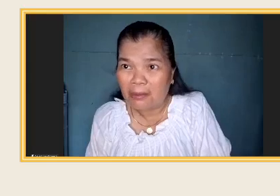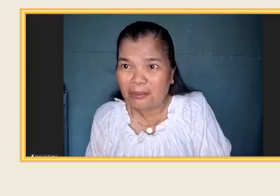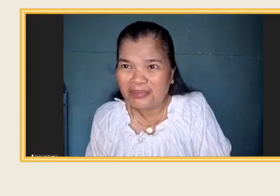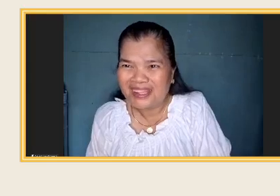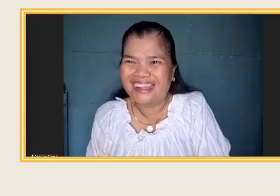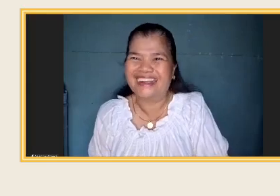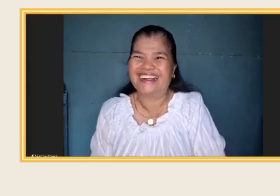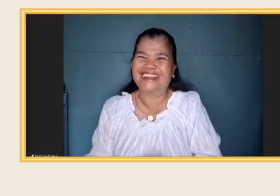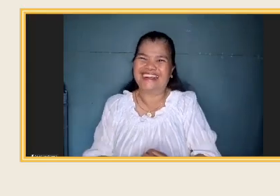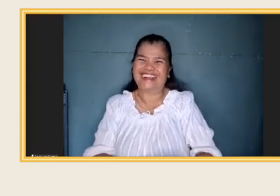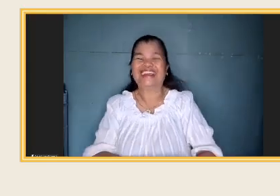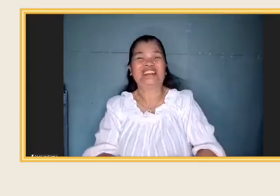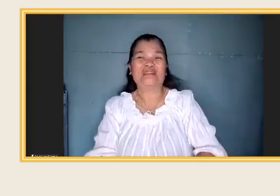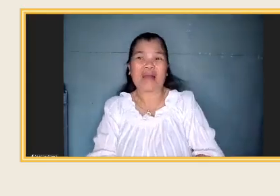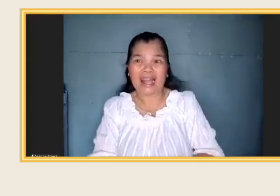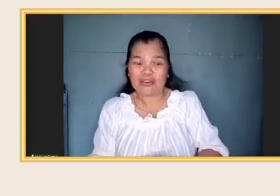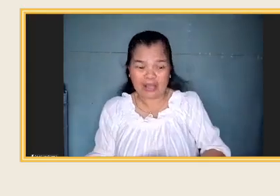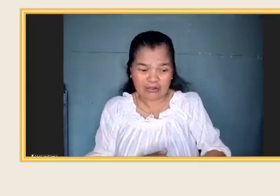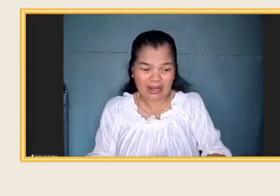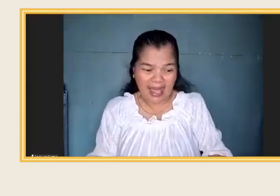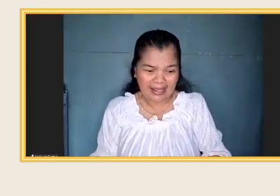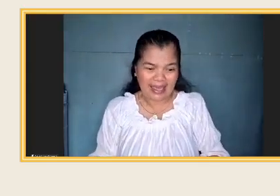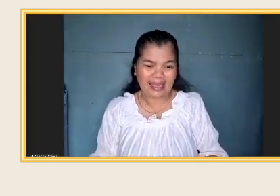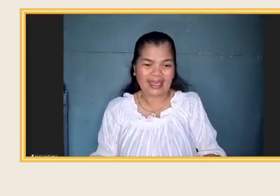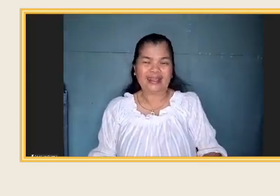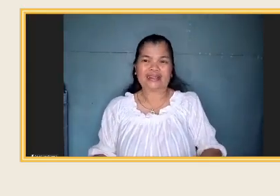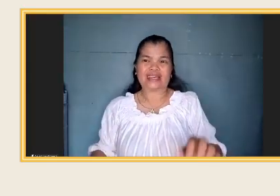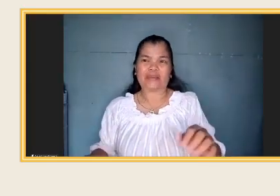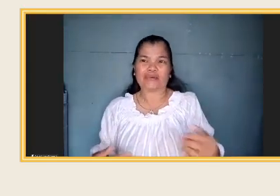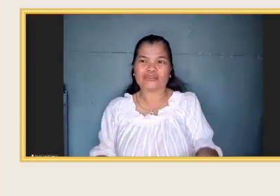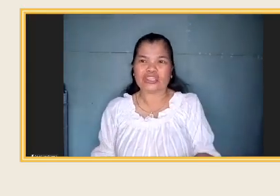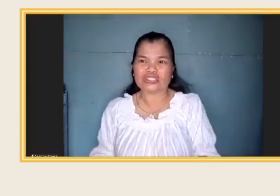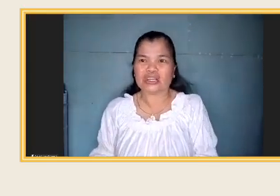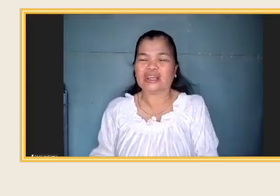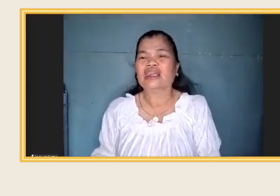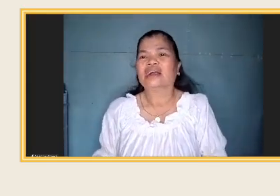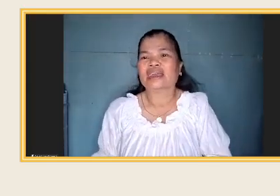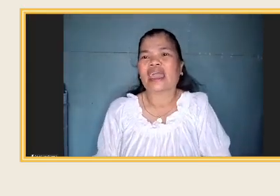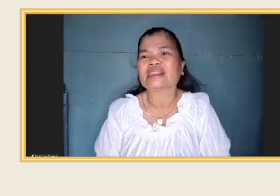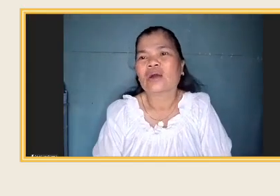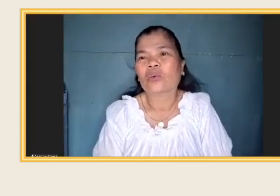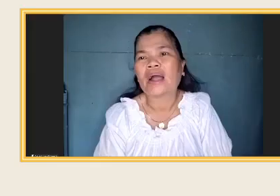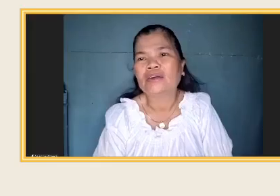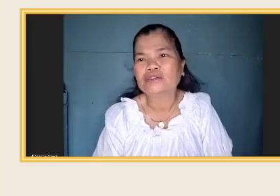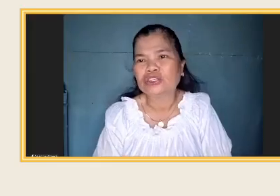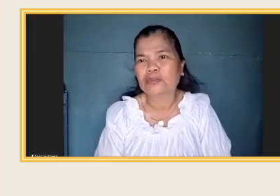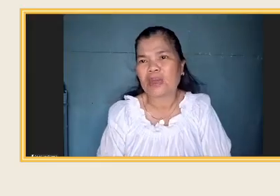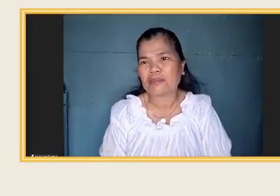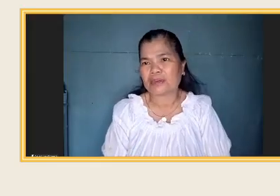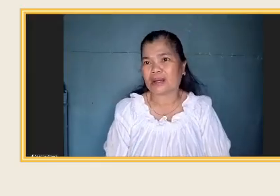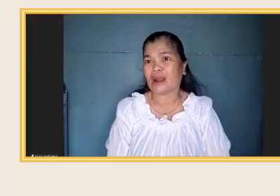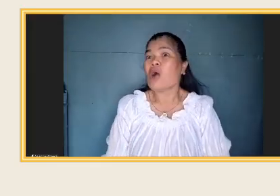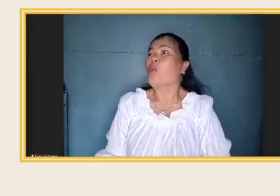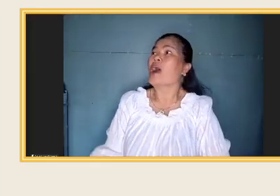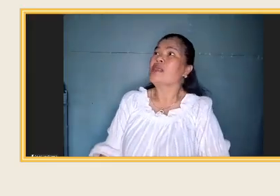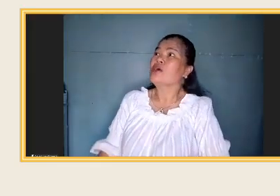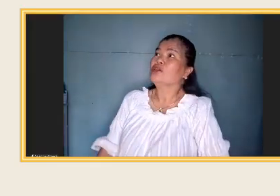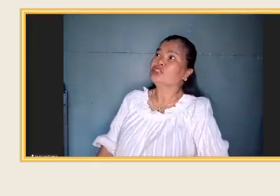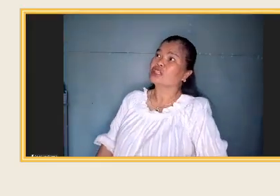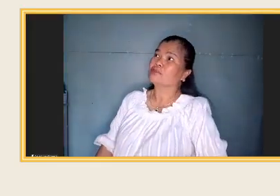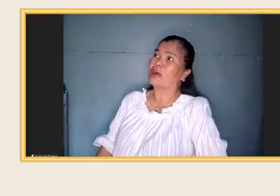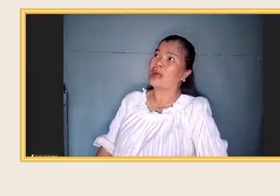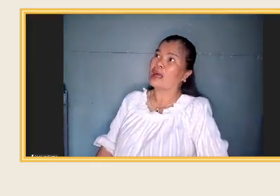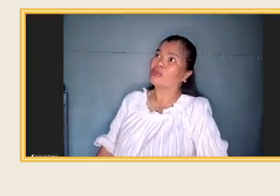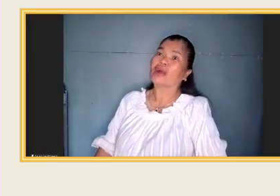1/4, ma'am. Diba kayo ganun lagi? Sabi yung teacher, get 1 whole sheet of paper. 1